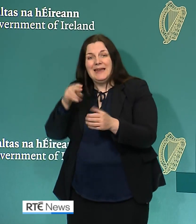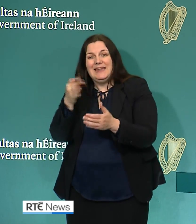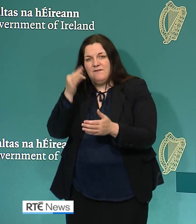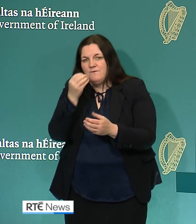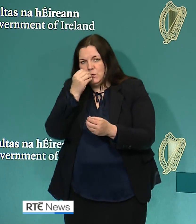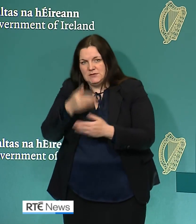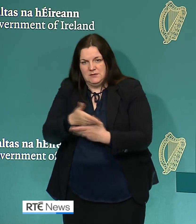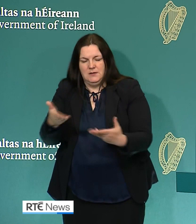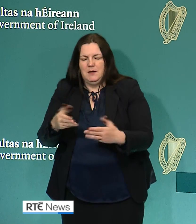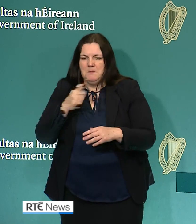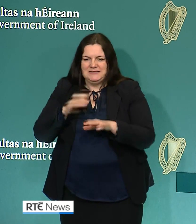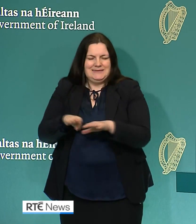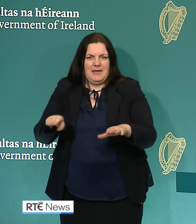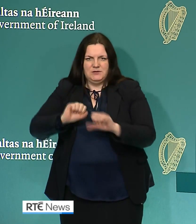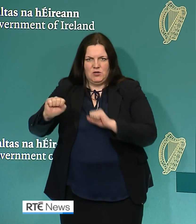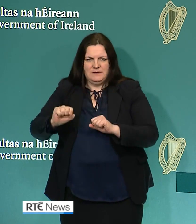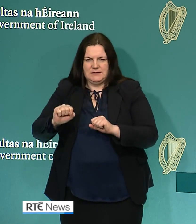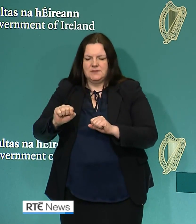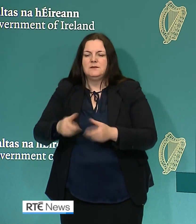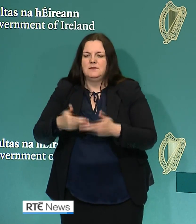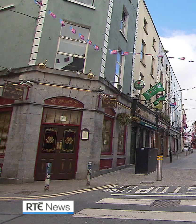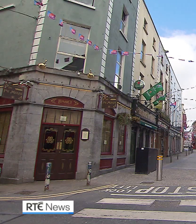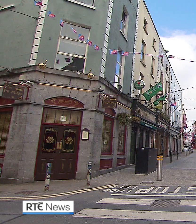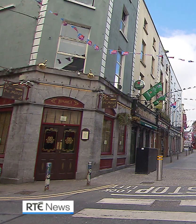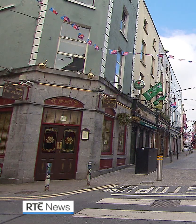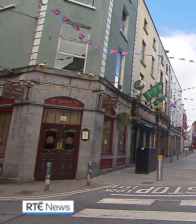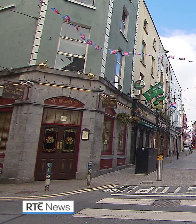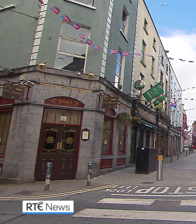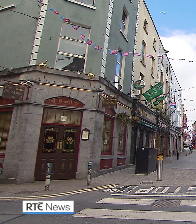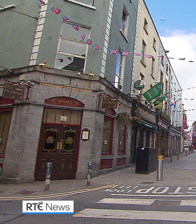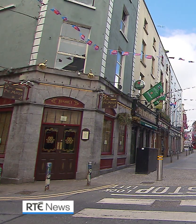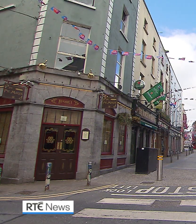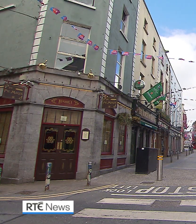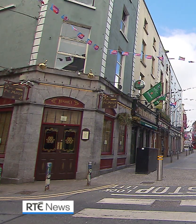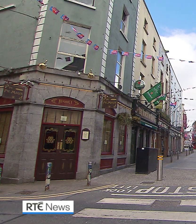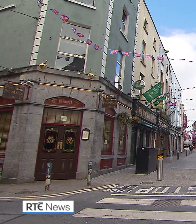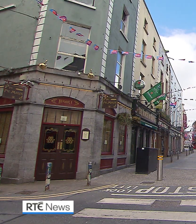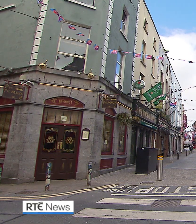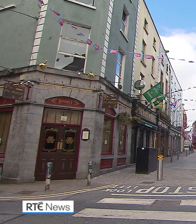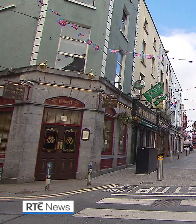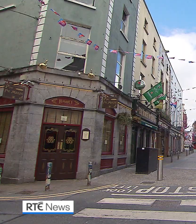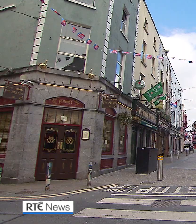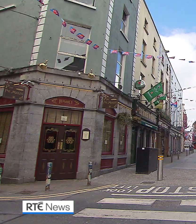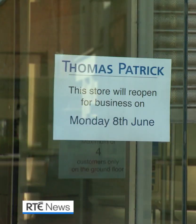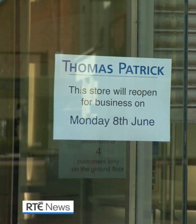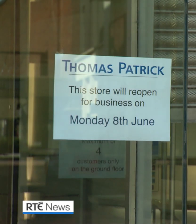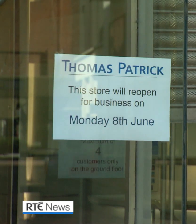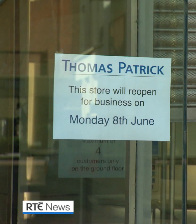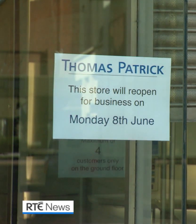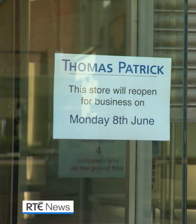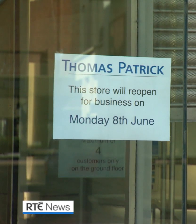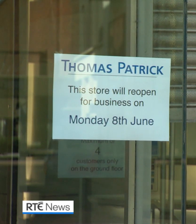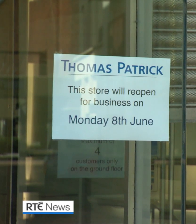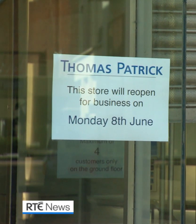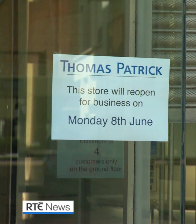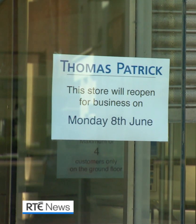with table service only and restaurants as well. The government believes the retail sector can reopen safely. The